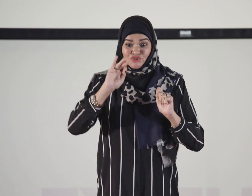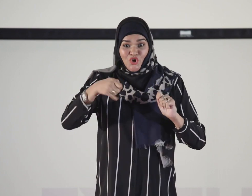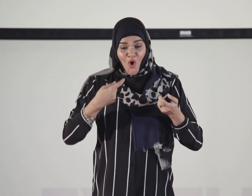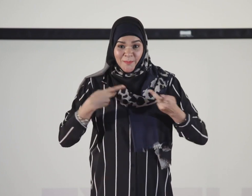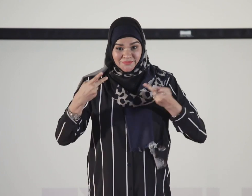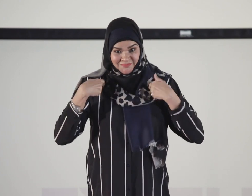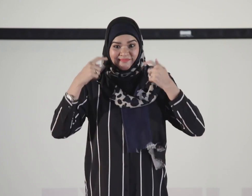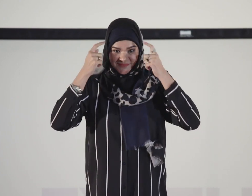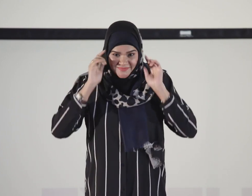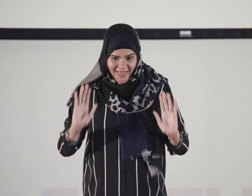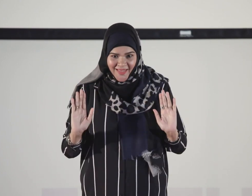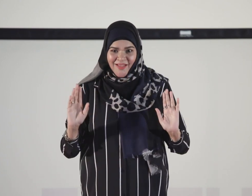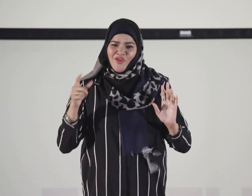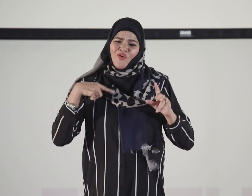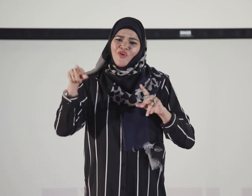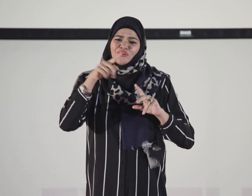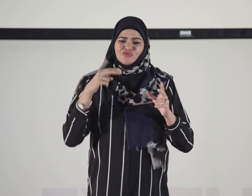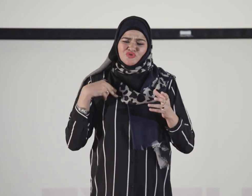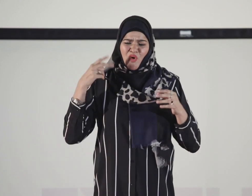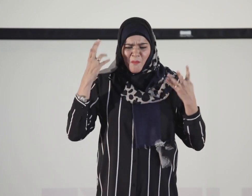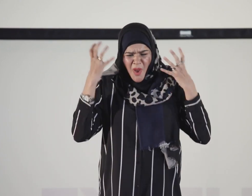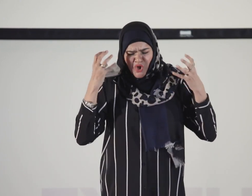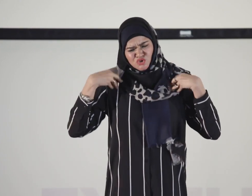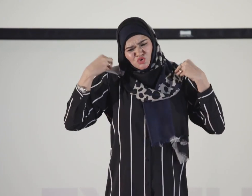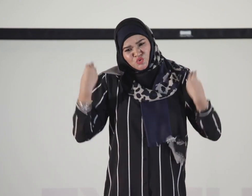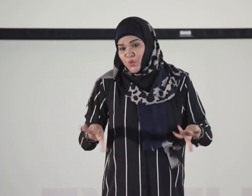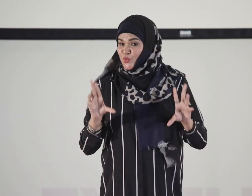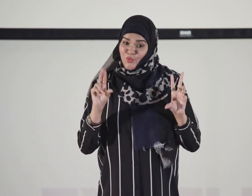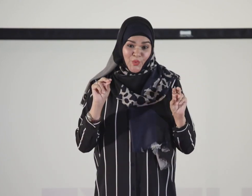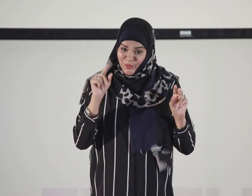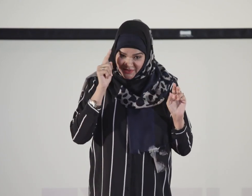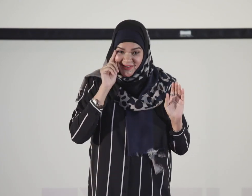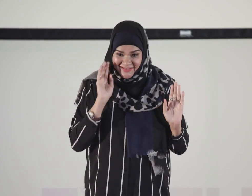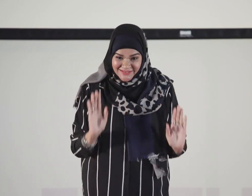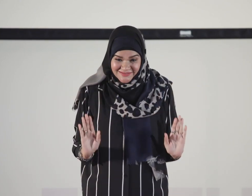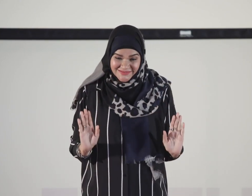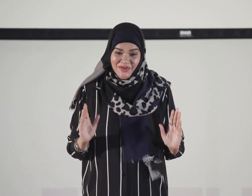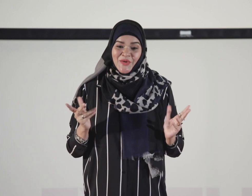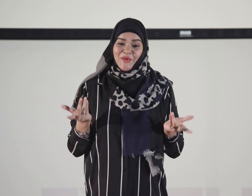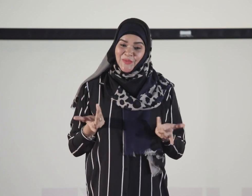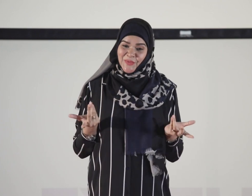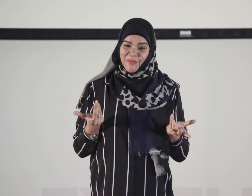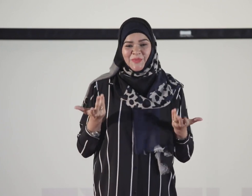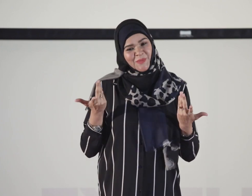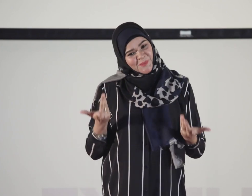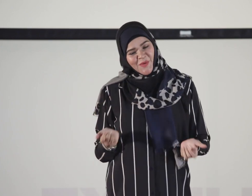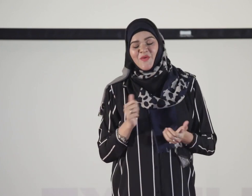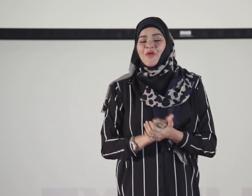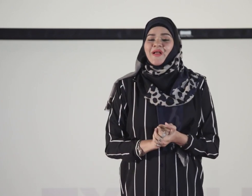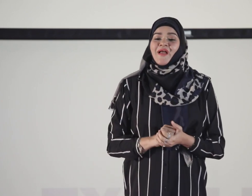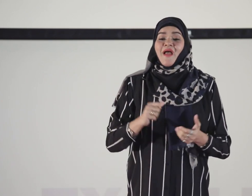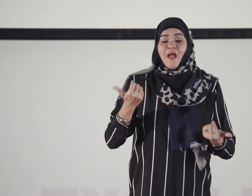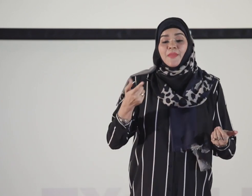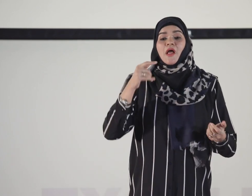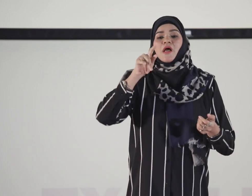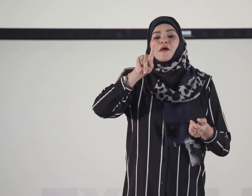kept on working hard to learn new skills. I never stopped practicing or pursuing my